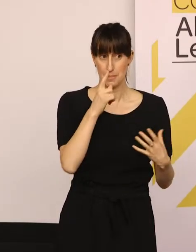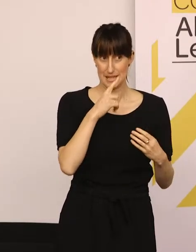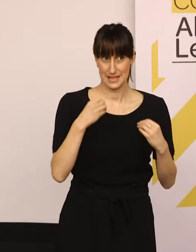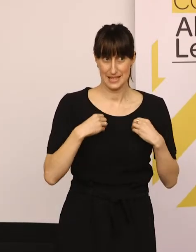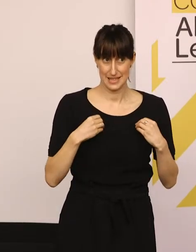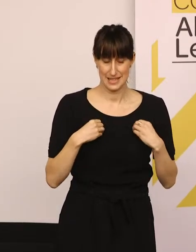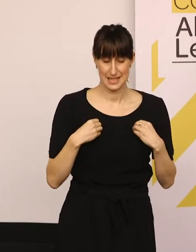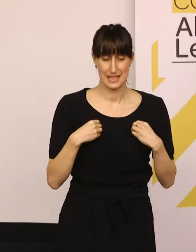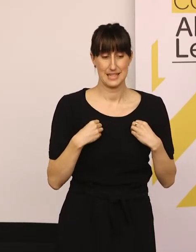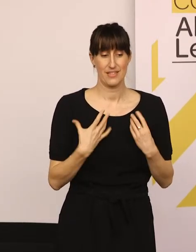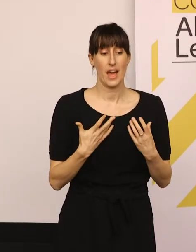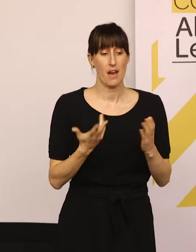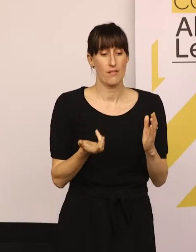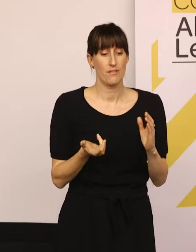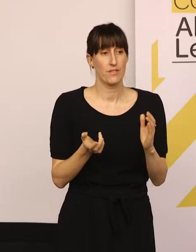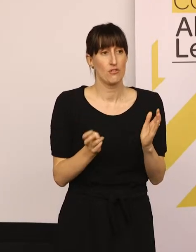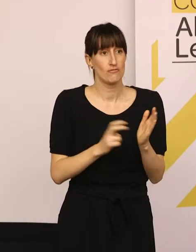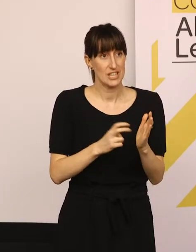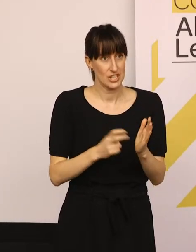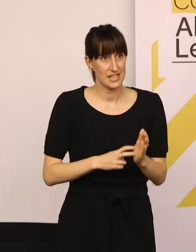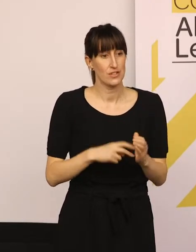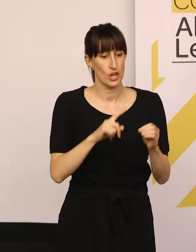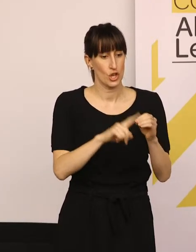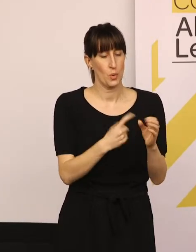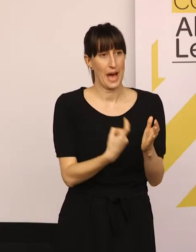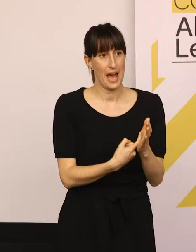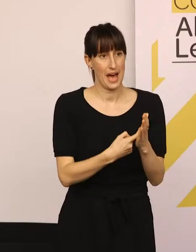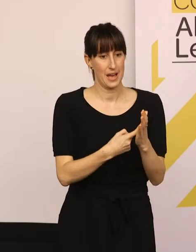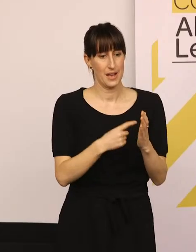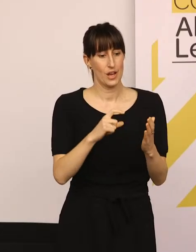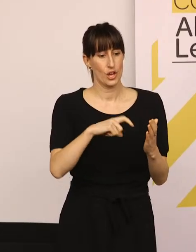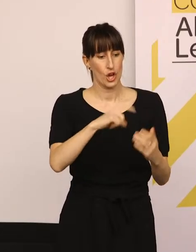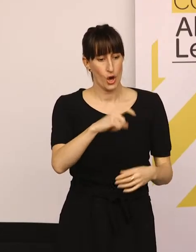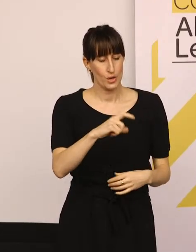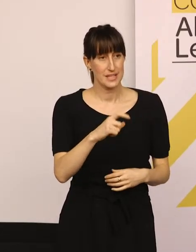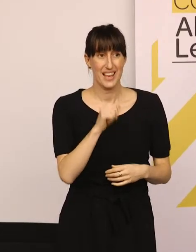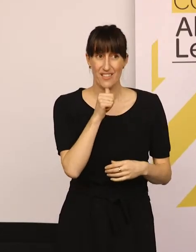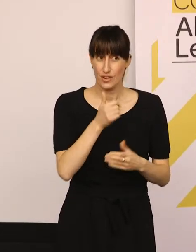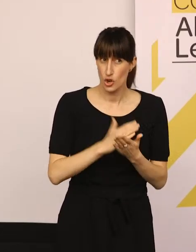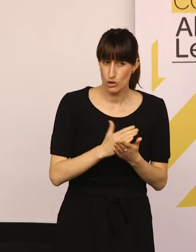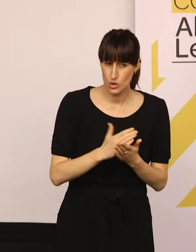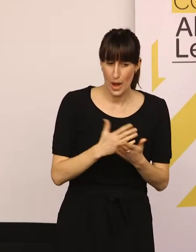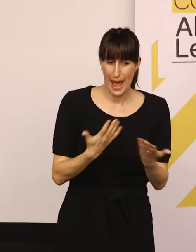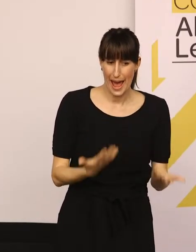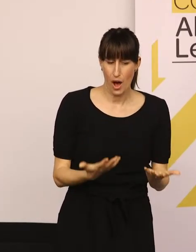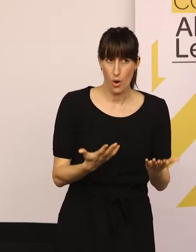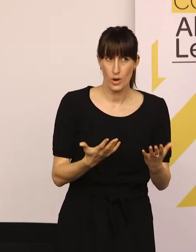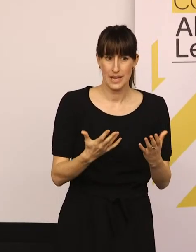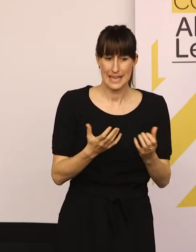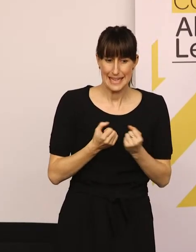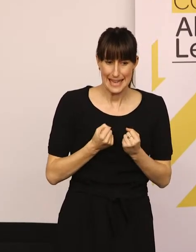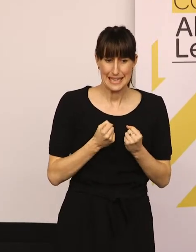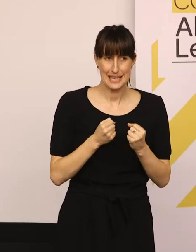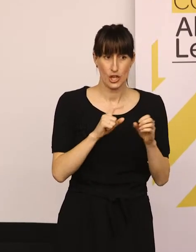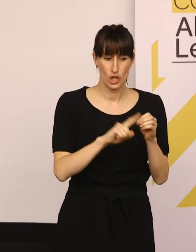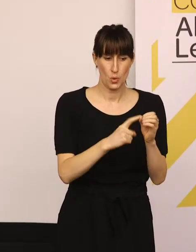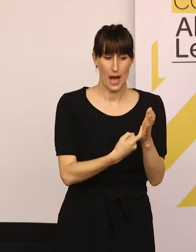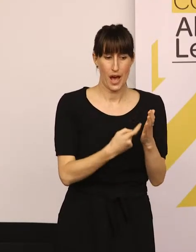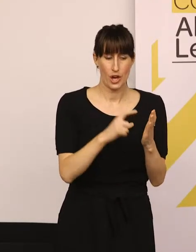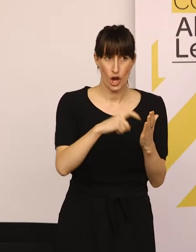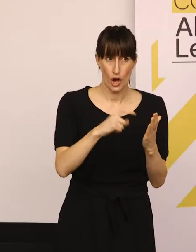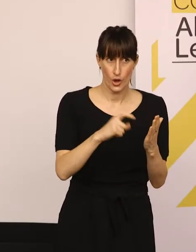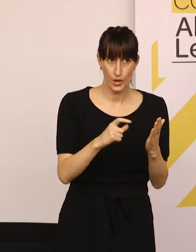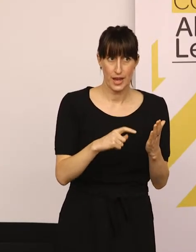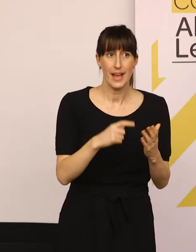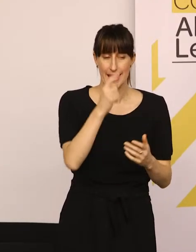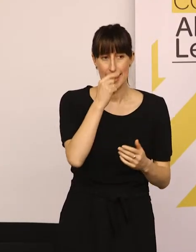business that hasn't yet but is very keen to do it, I'm sure, is on our website or on the COVID-19 website. I'm happy to